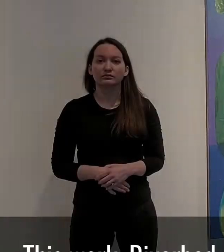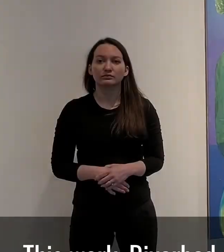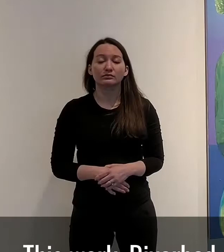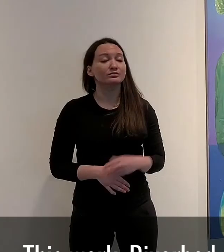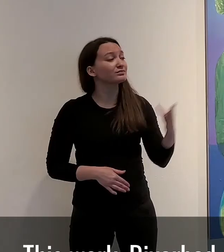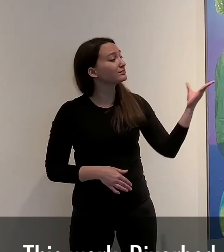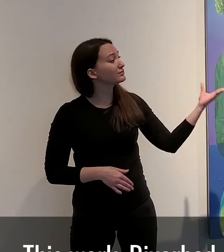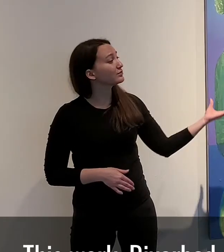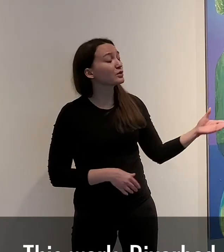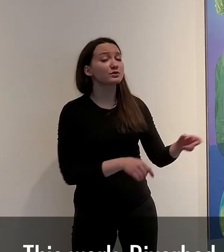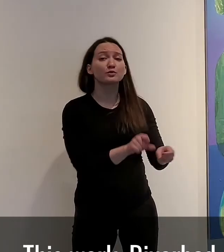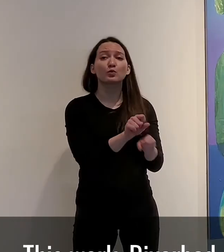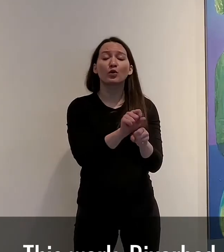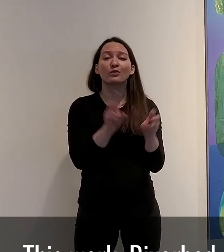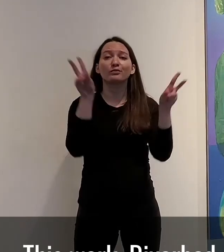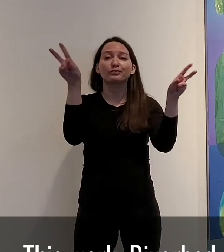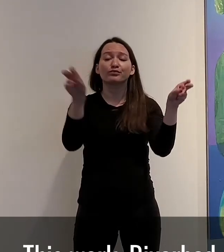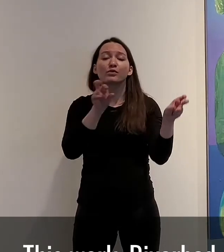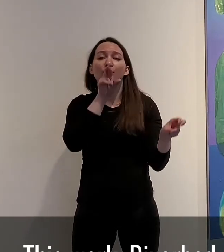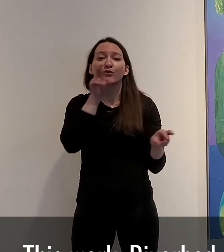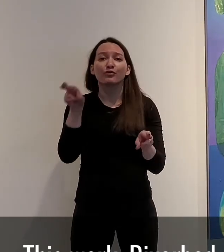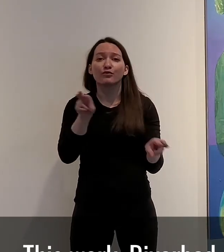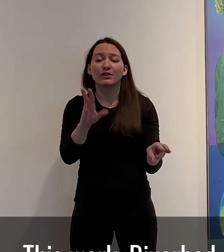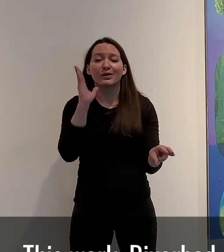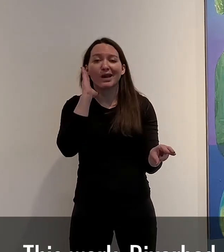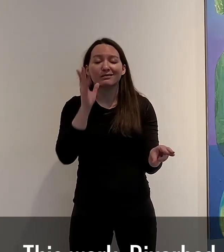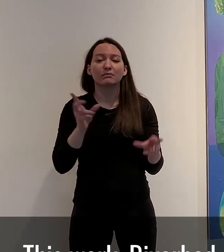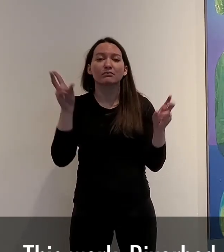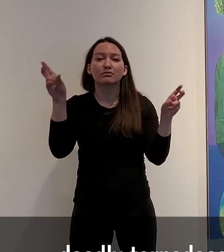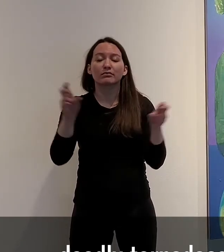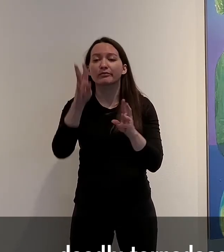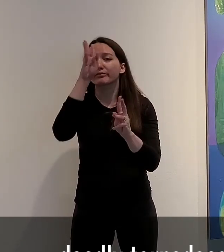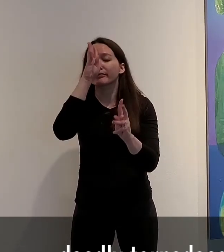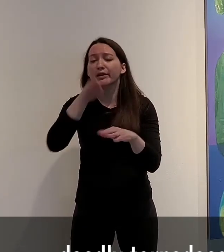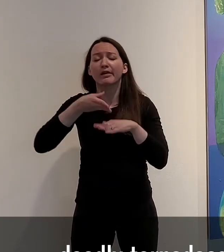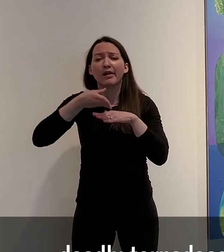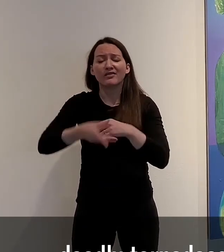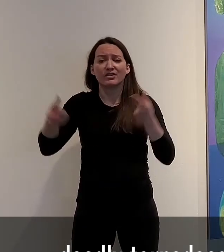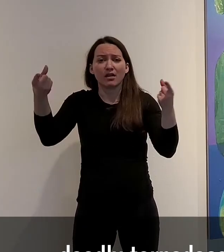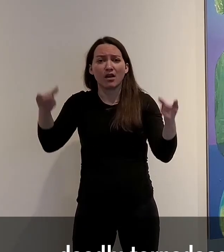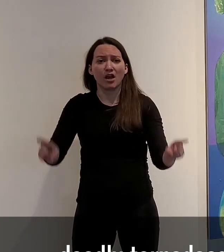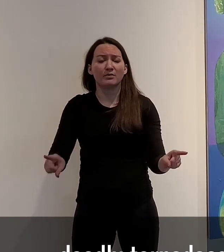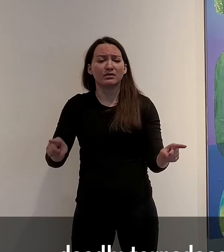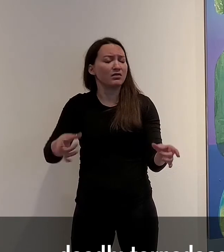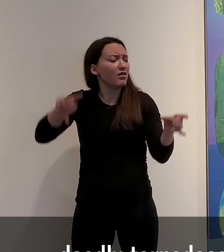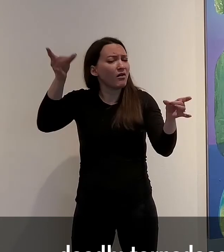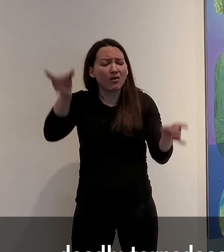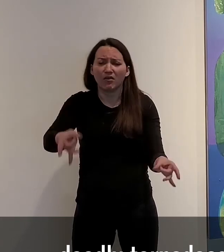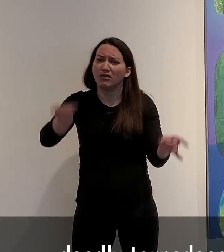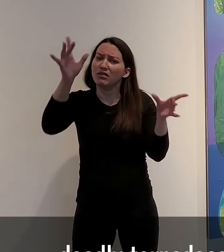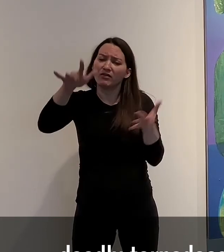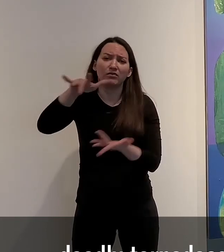This work, Riverbed, was created in the aftermath of the deadly tornadoes in Kentucky in December